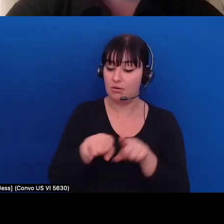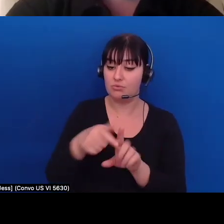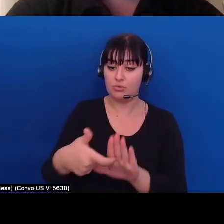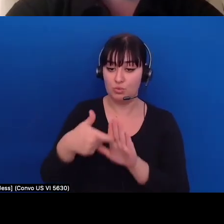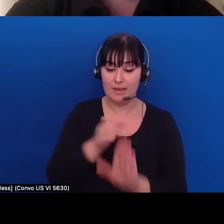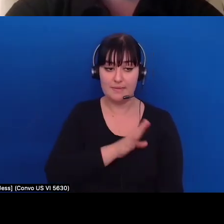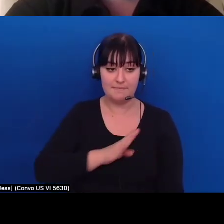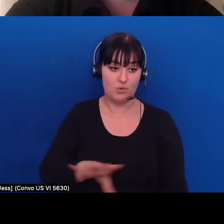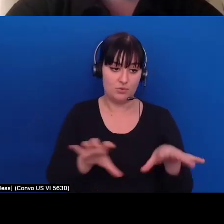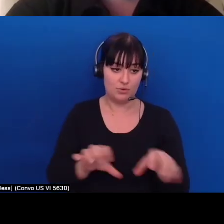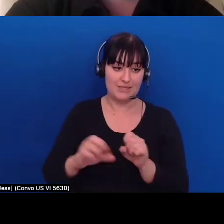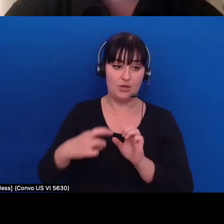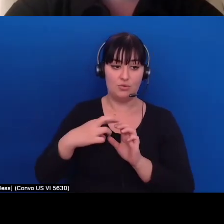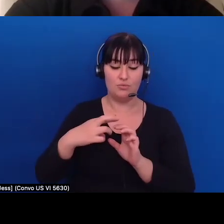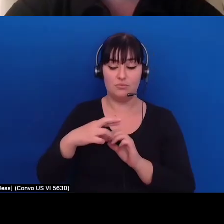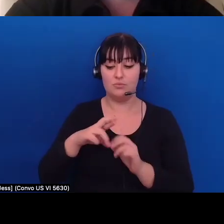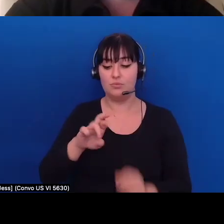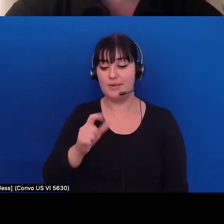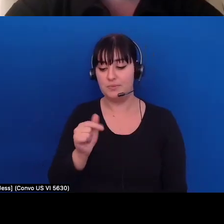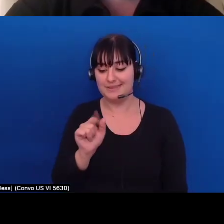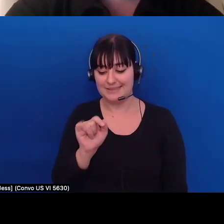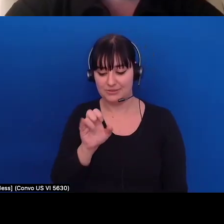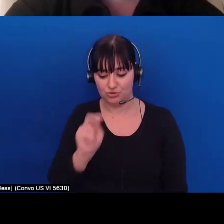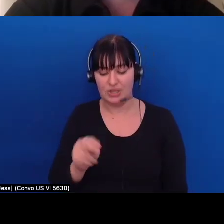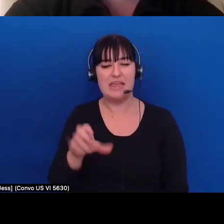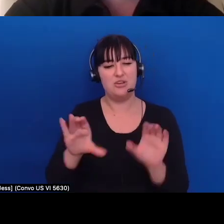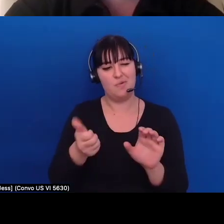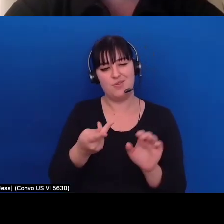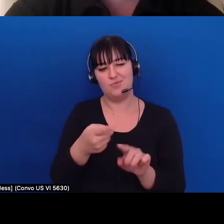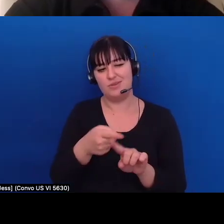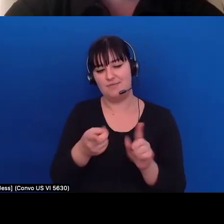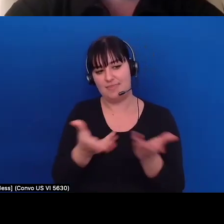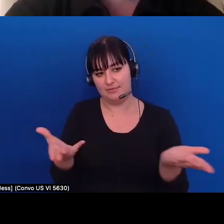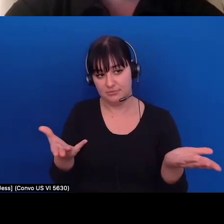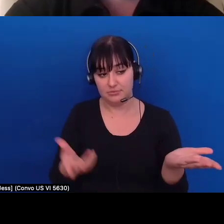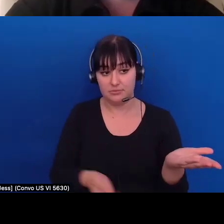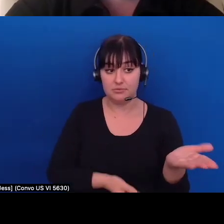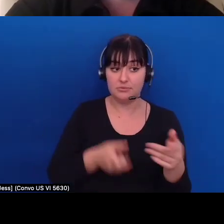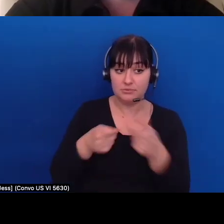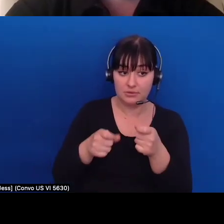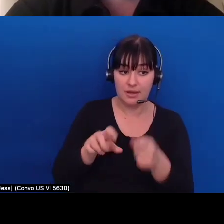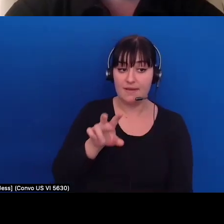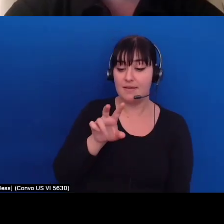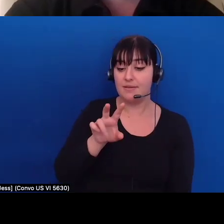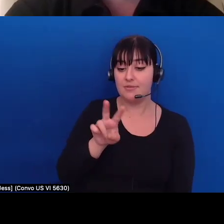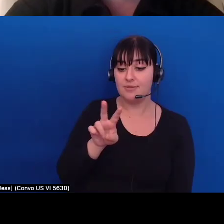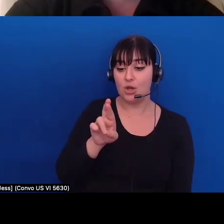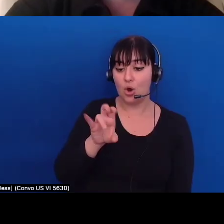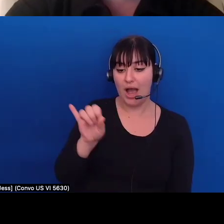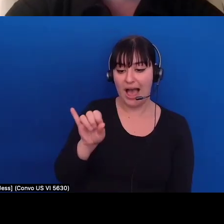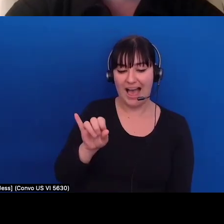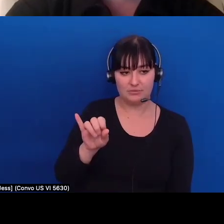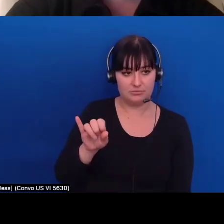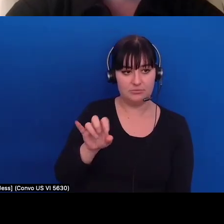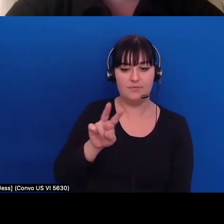board to adopt regulations that do a few different things, governing video remote interpreting,